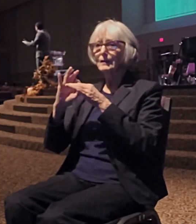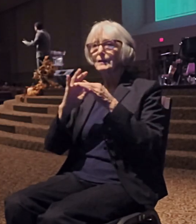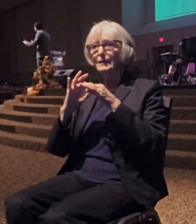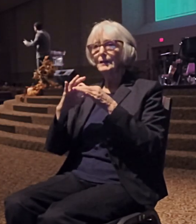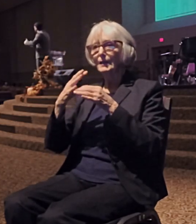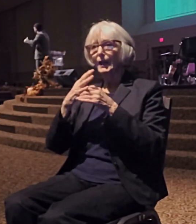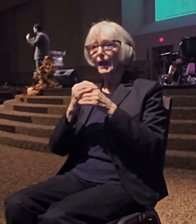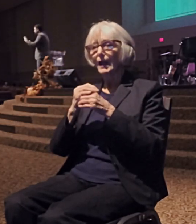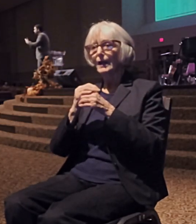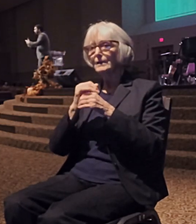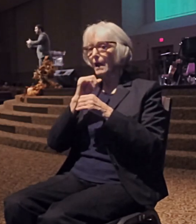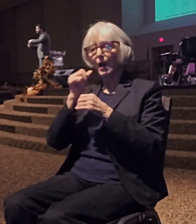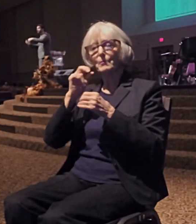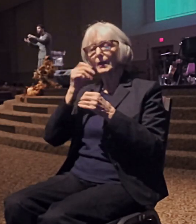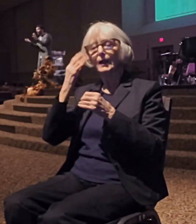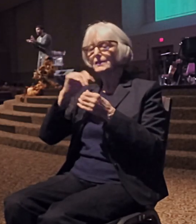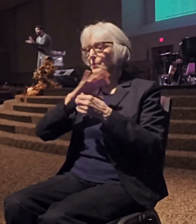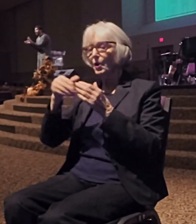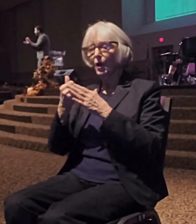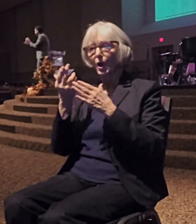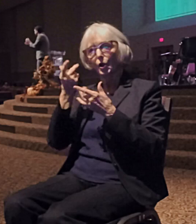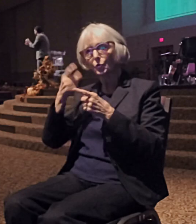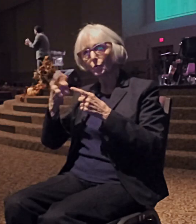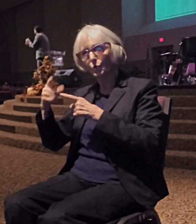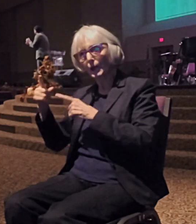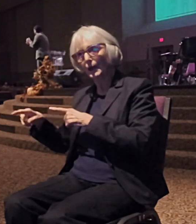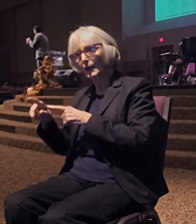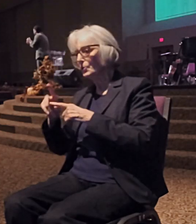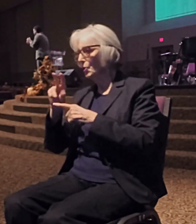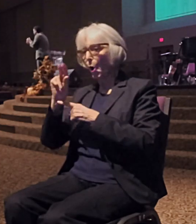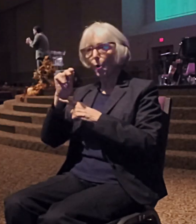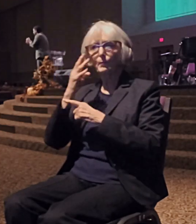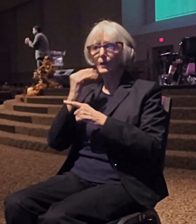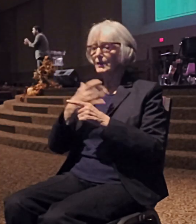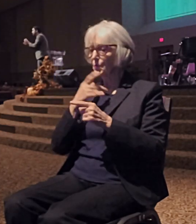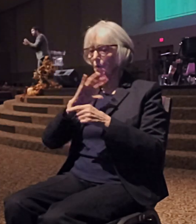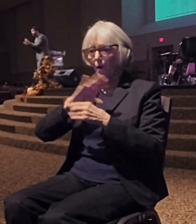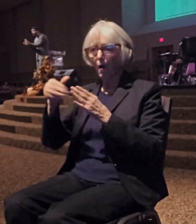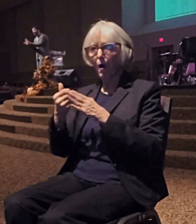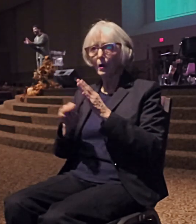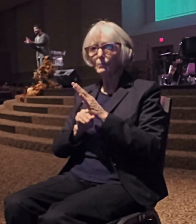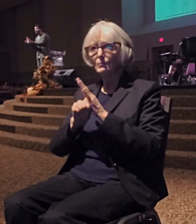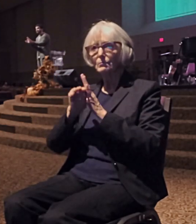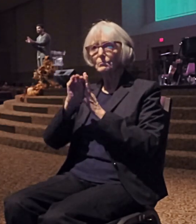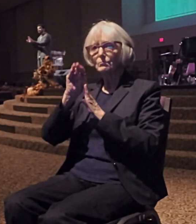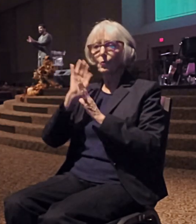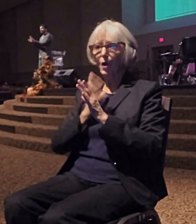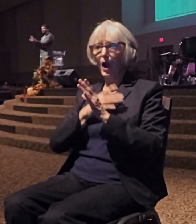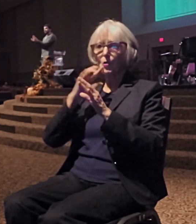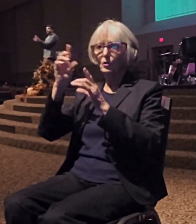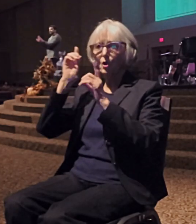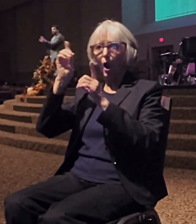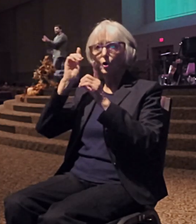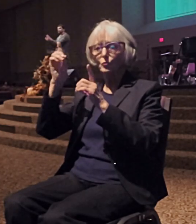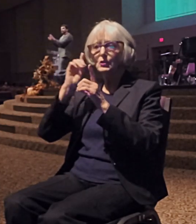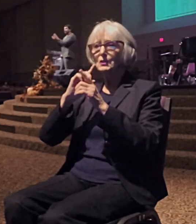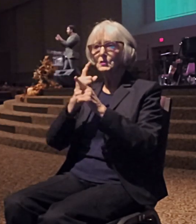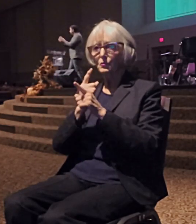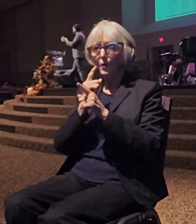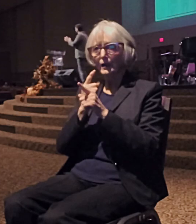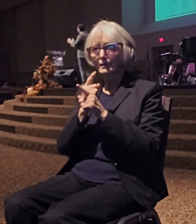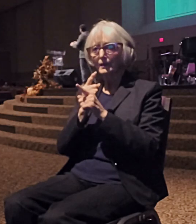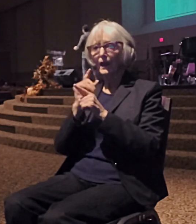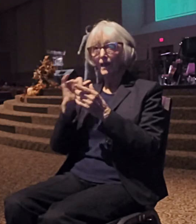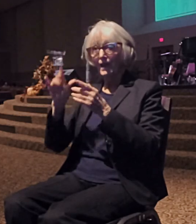all agree, but it's unified because we all arrive at maturity where our doctrine's correct. And